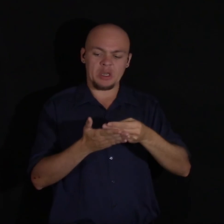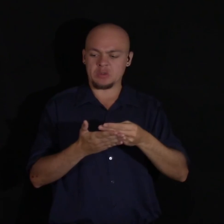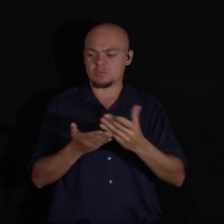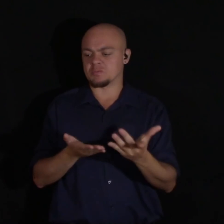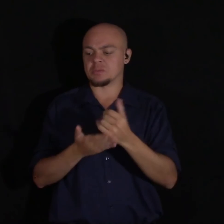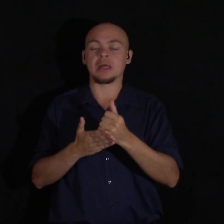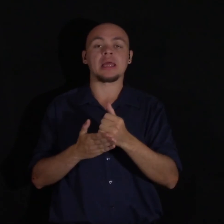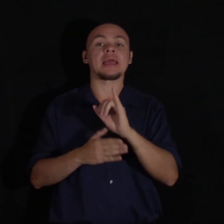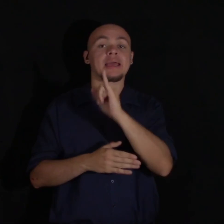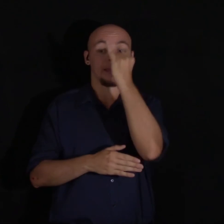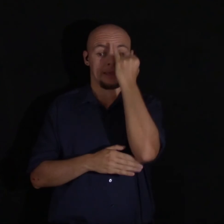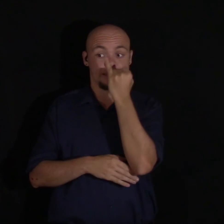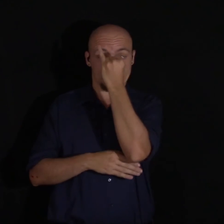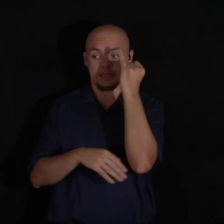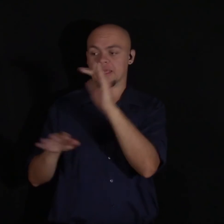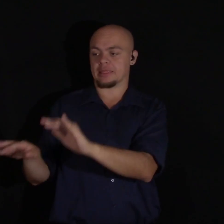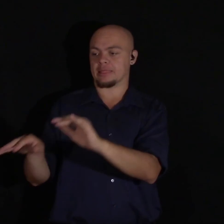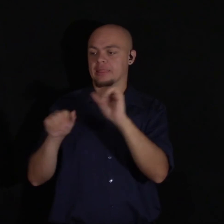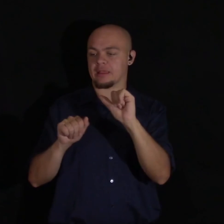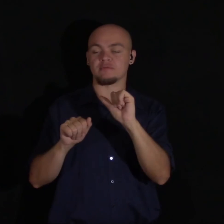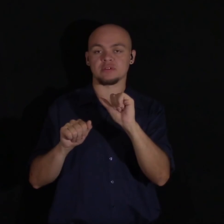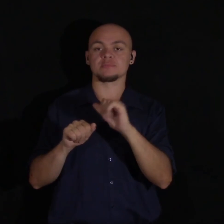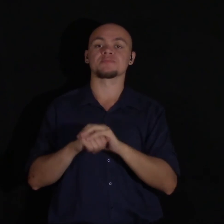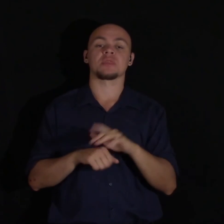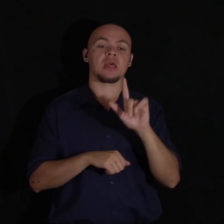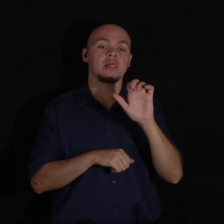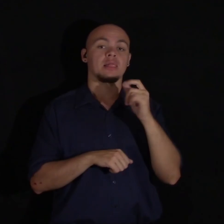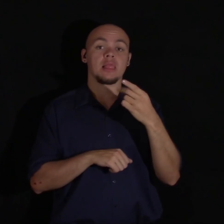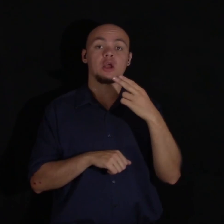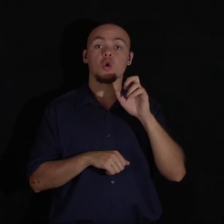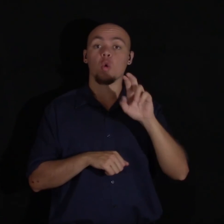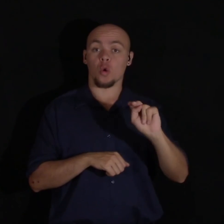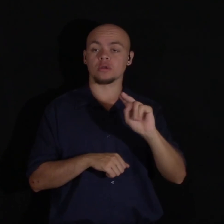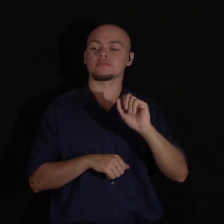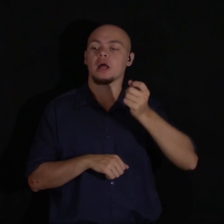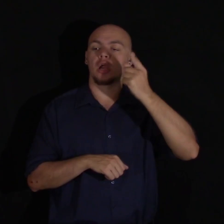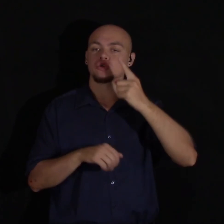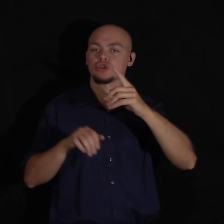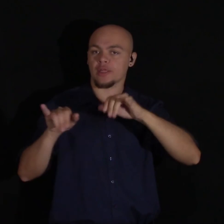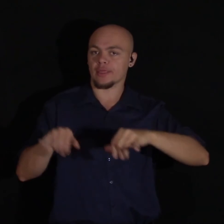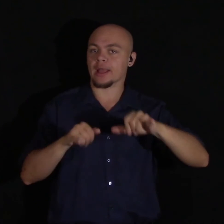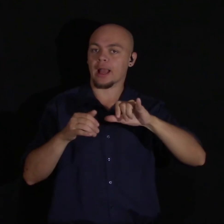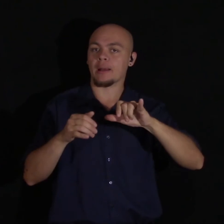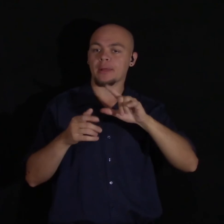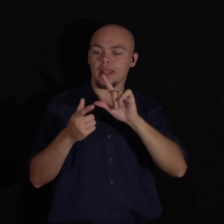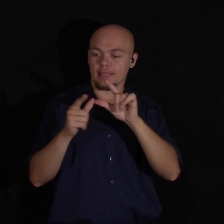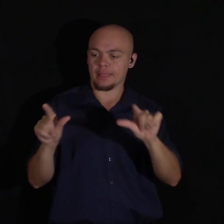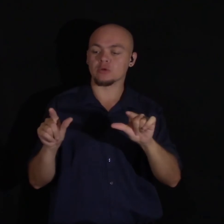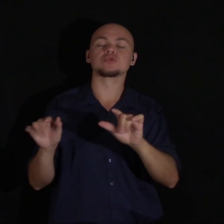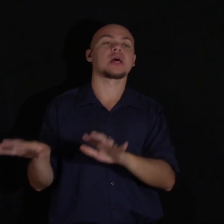with an attendant, a native of Leghorn, but who understood the common language of Turkey, and departed for Germany.